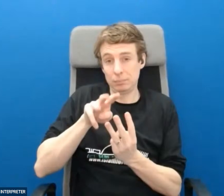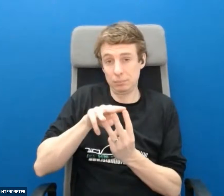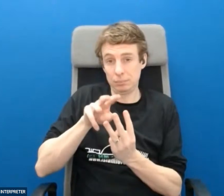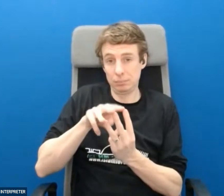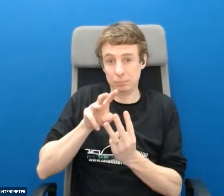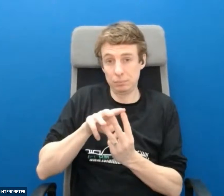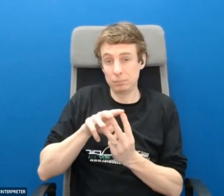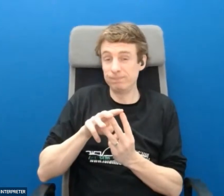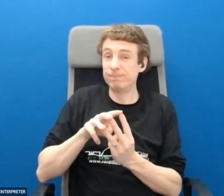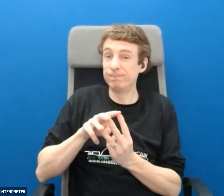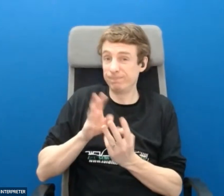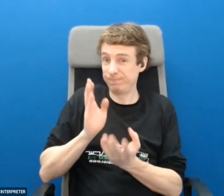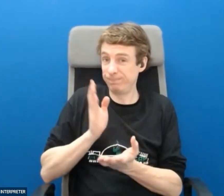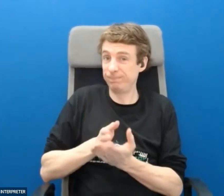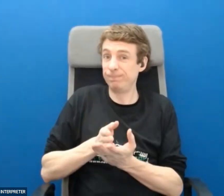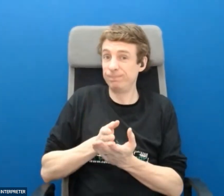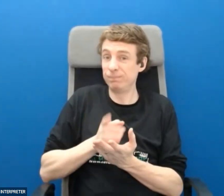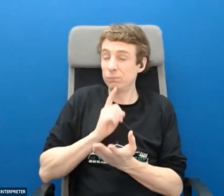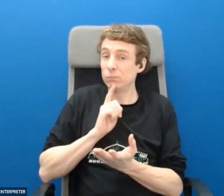principle whatsoever.